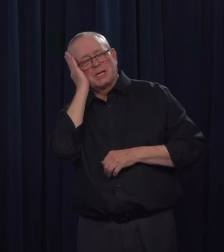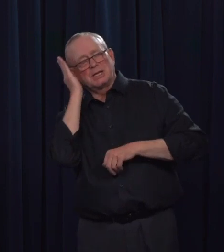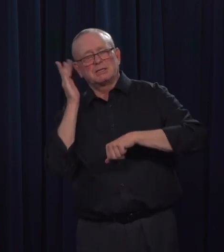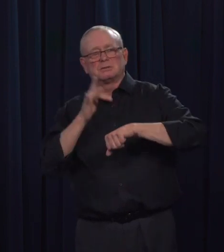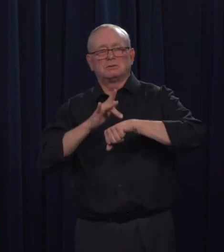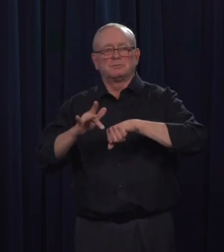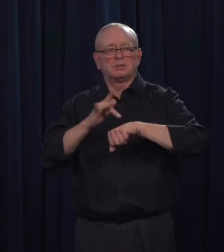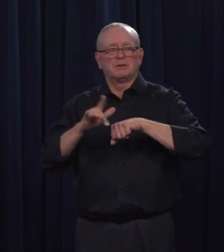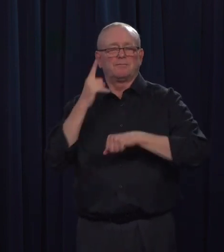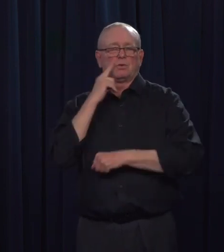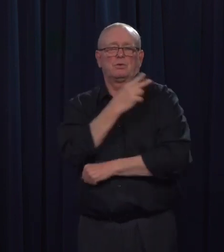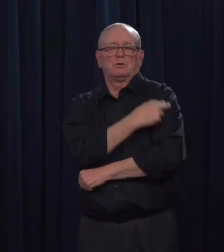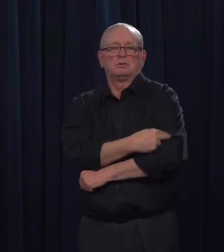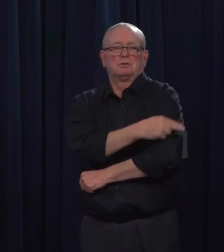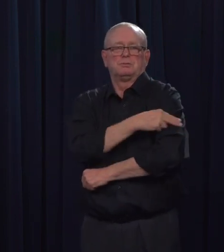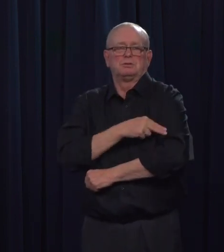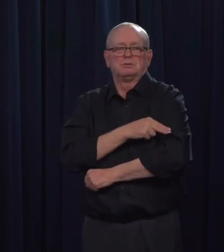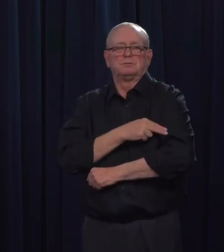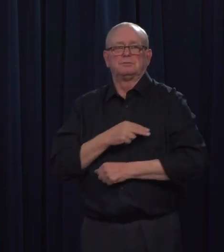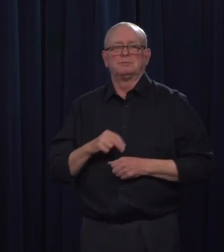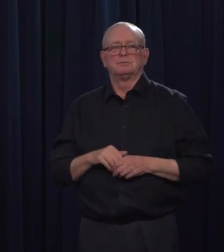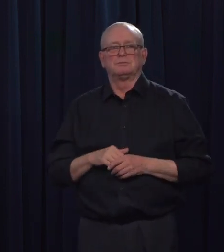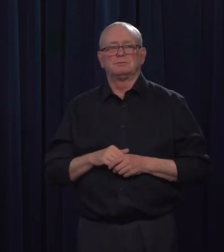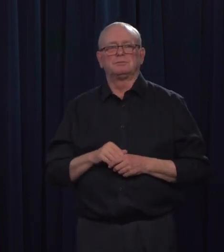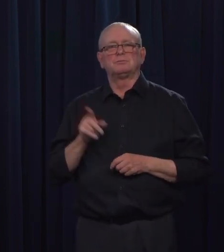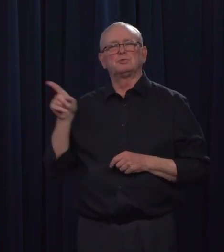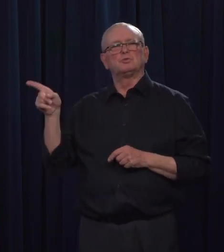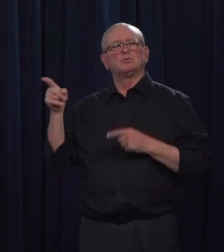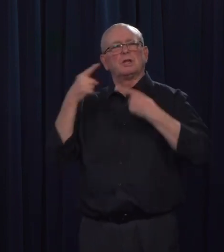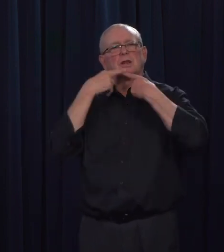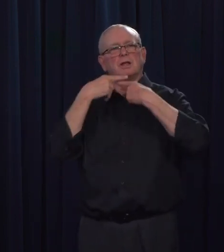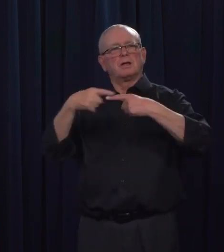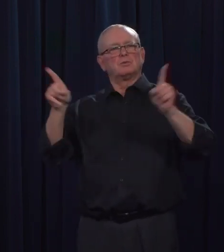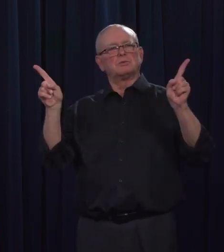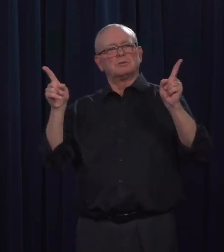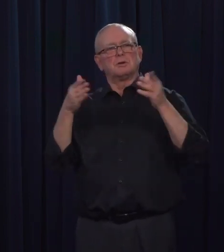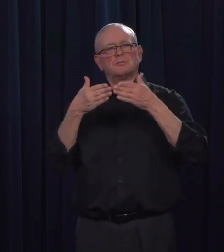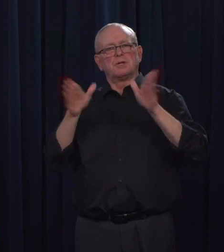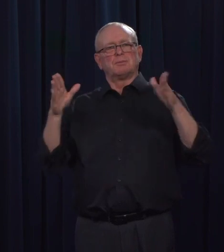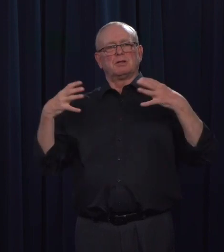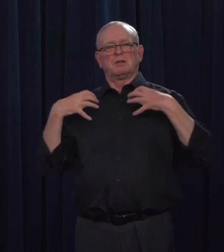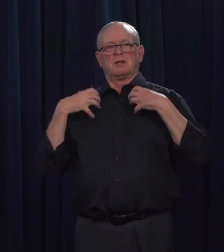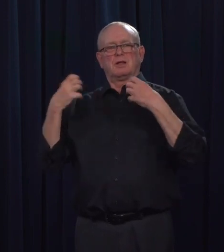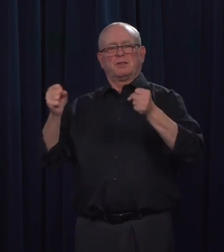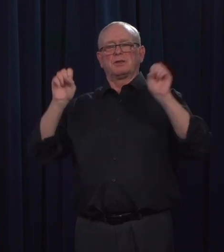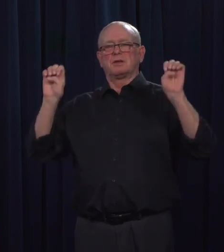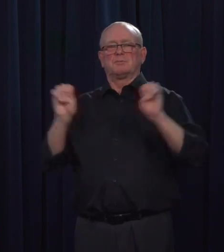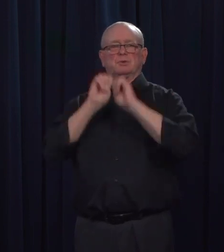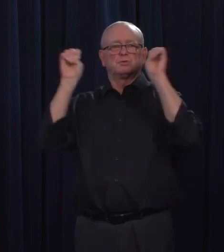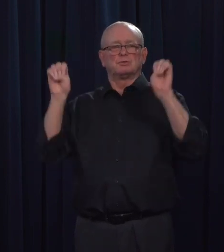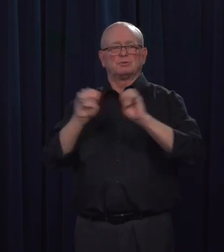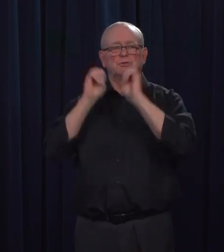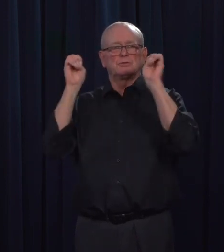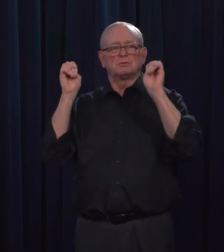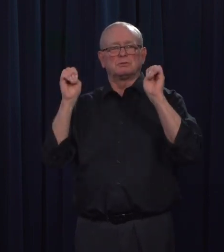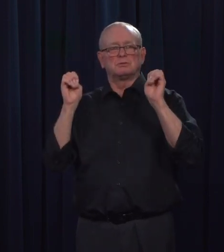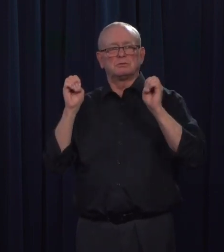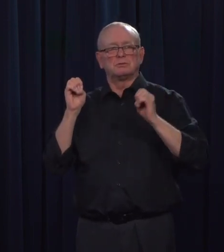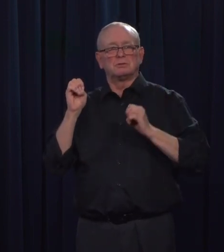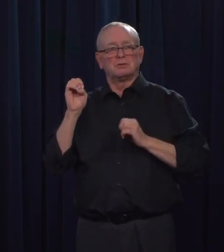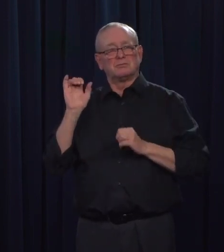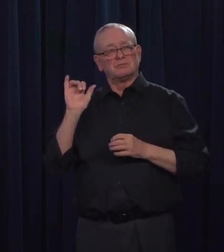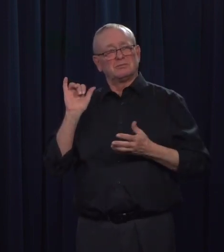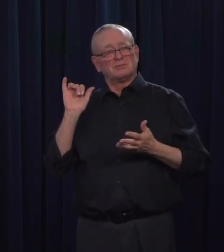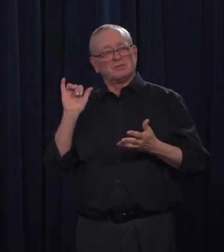health decree give you any extra powers to go out into the community to get extra bed space, and are you exploring that?